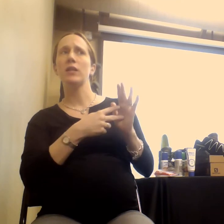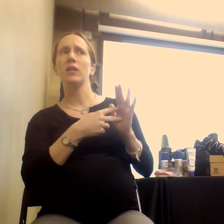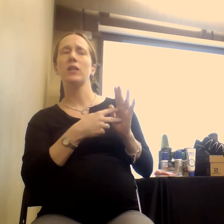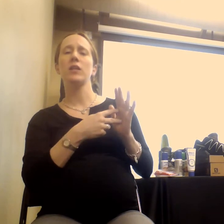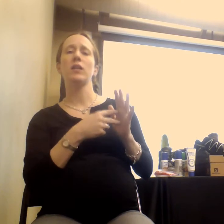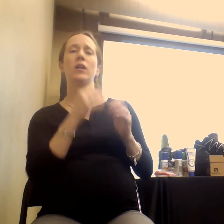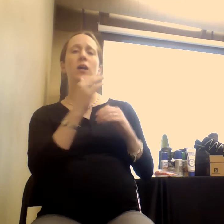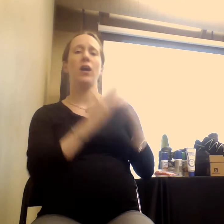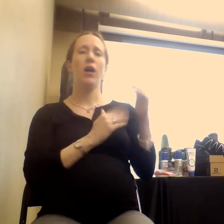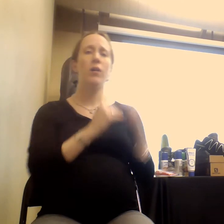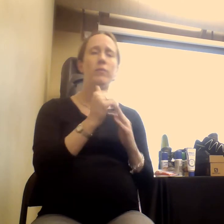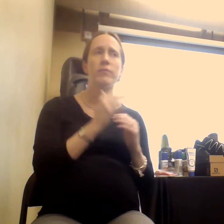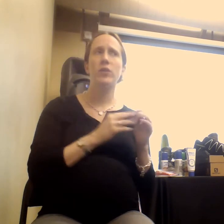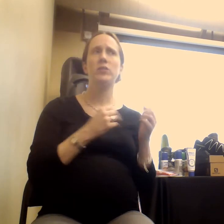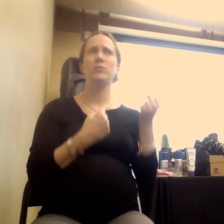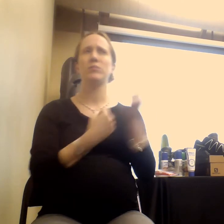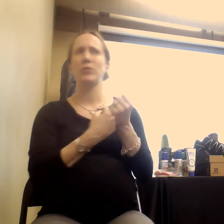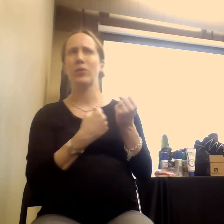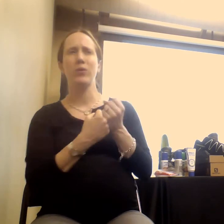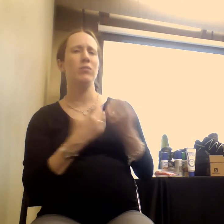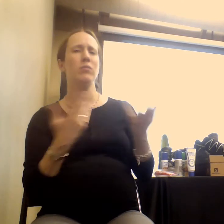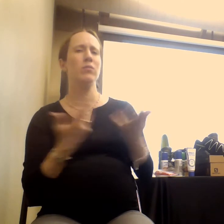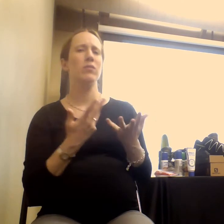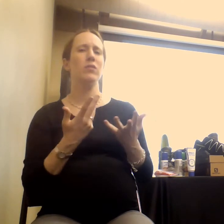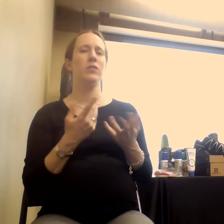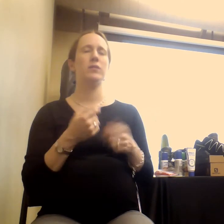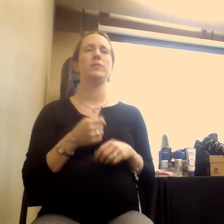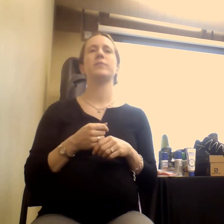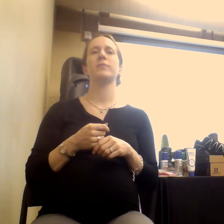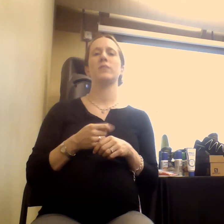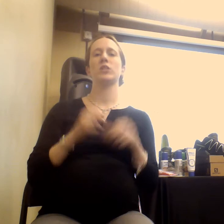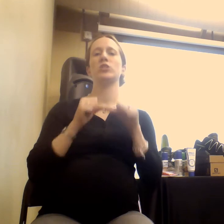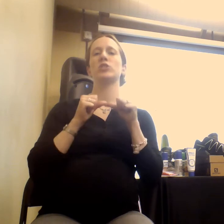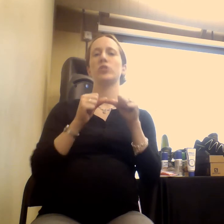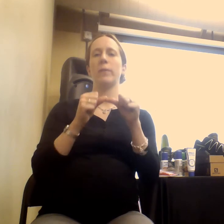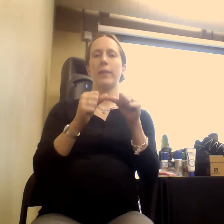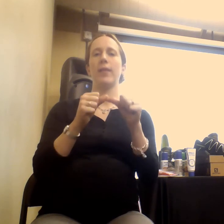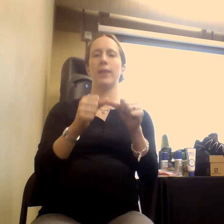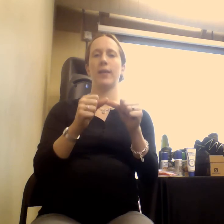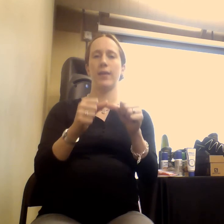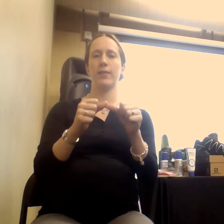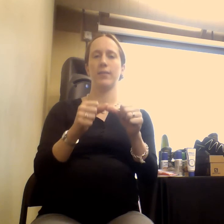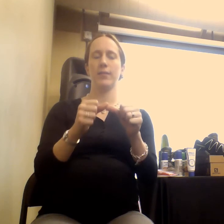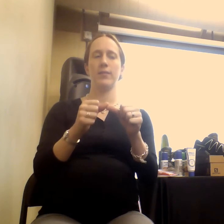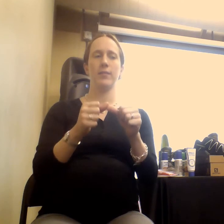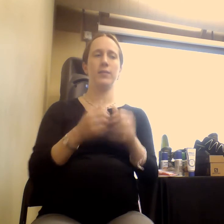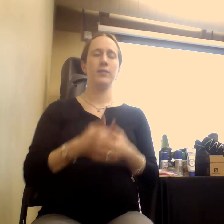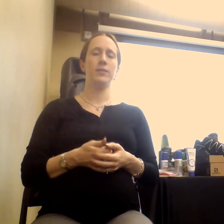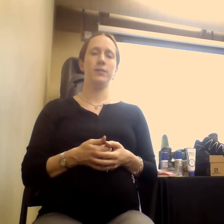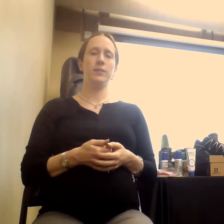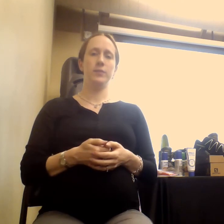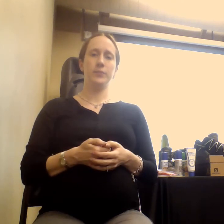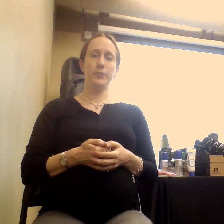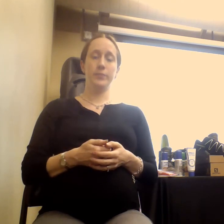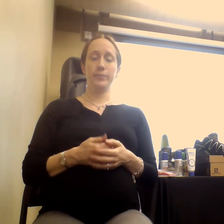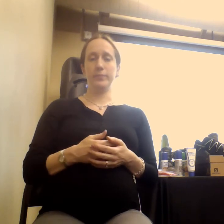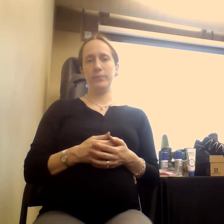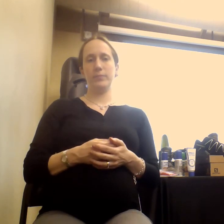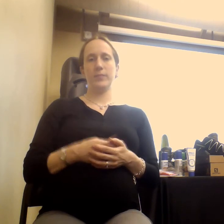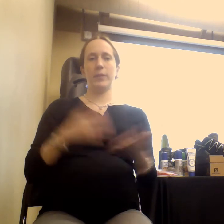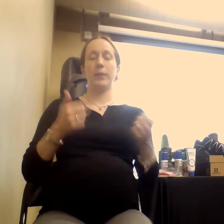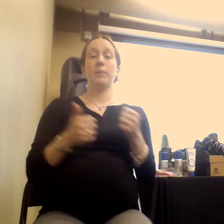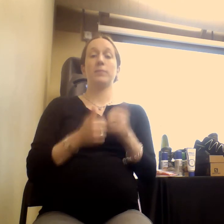Durability. thing will, but with most, like you say, my boots, but most boots, once you go through their expected